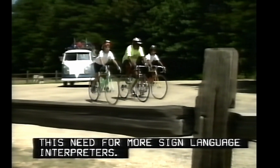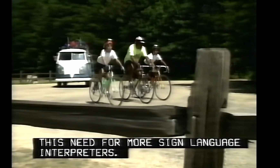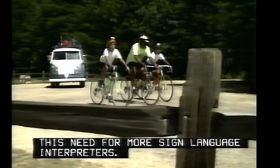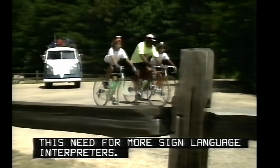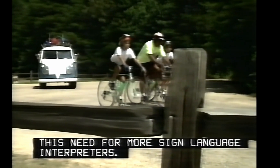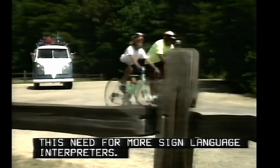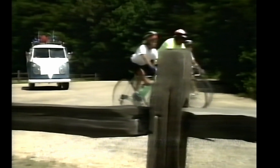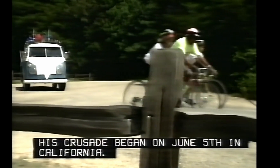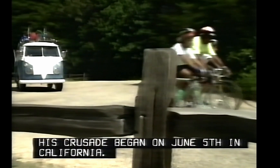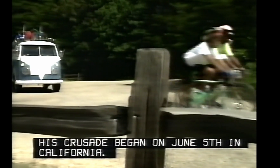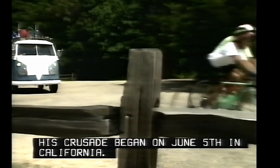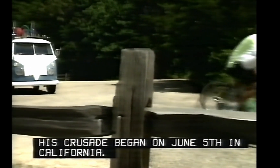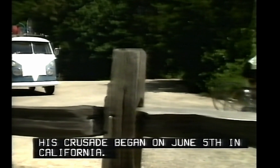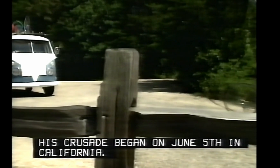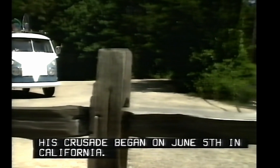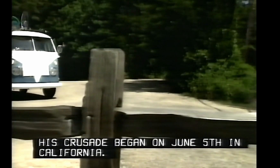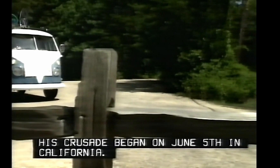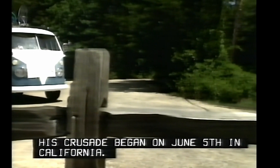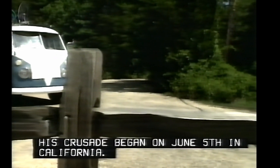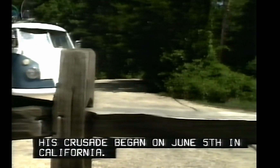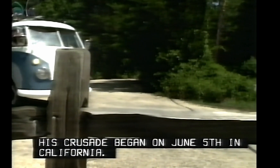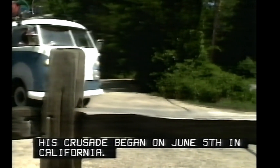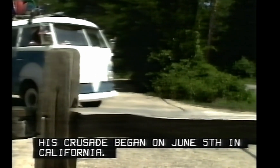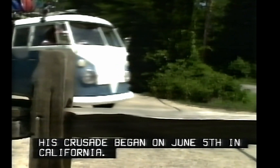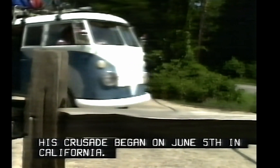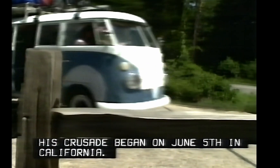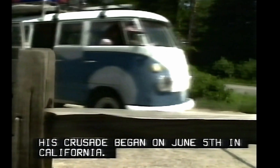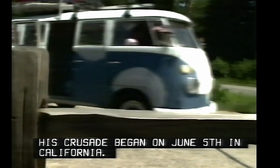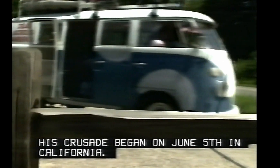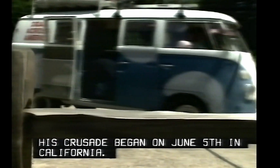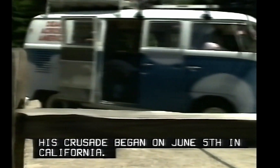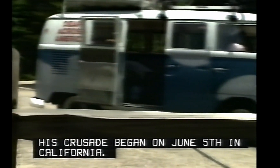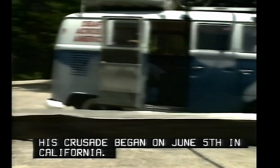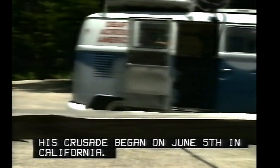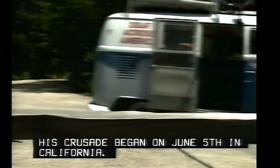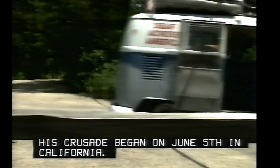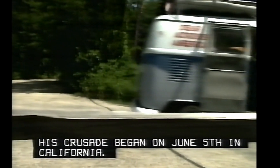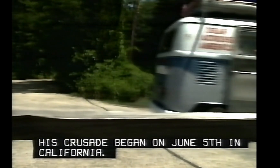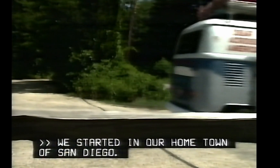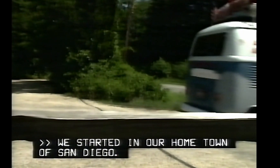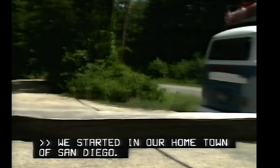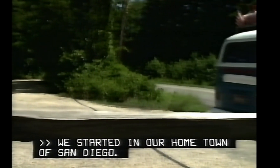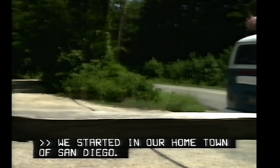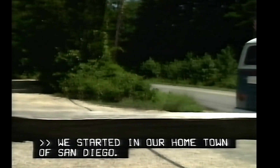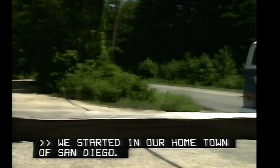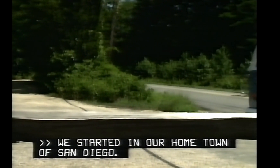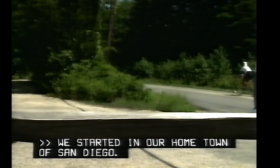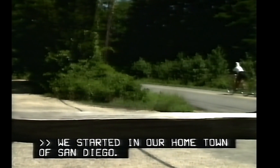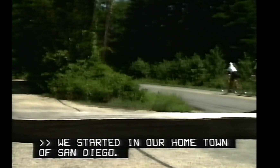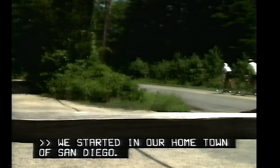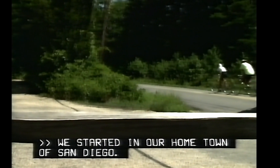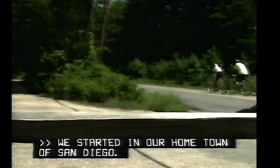constantly. One morning, an interpreter came in and left. I didn't know what was happening. I needed help. I had to communicate by